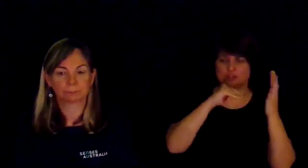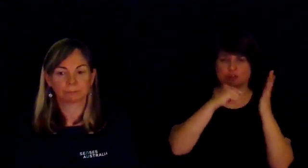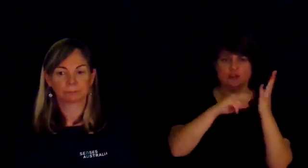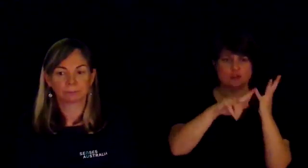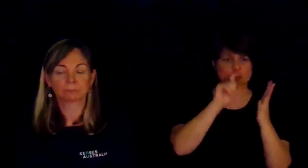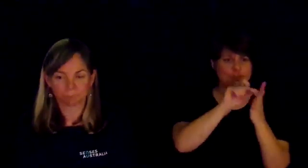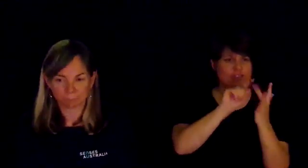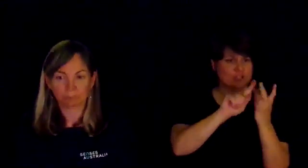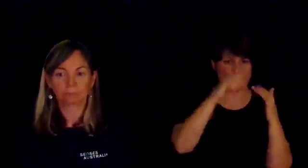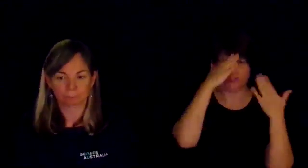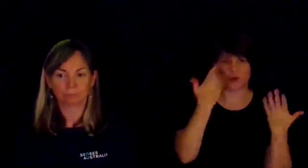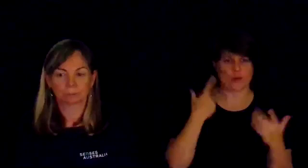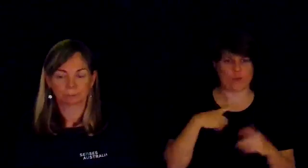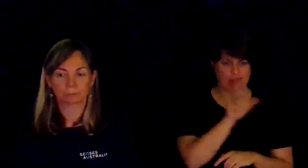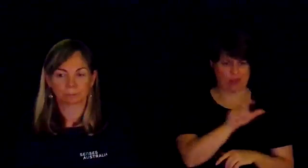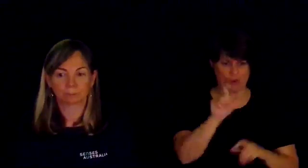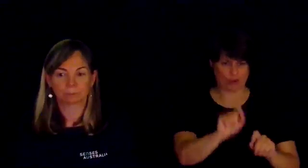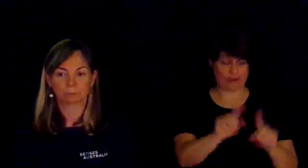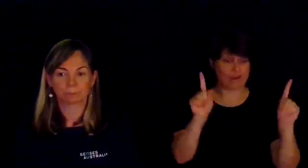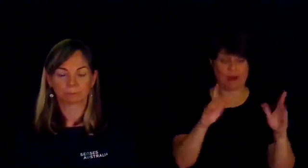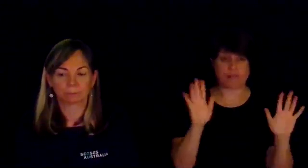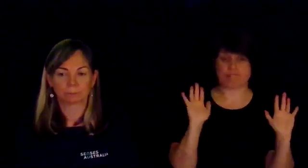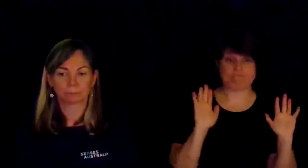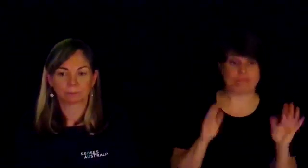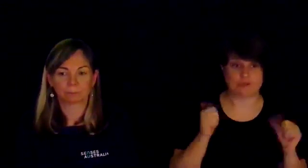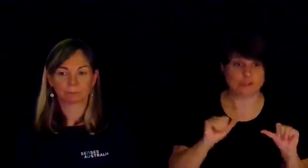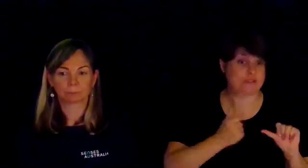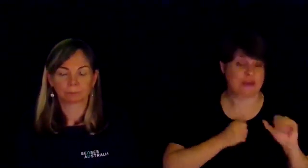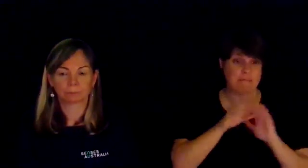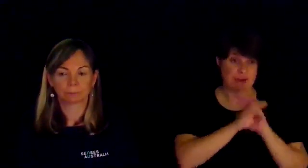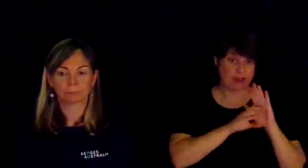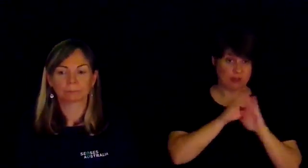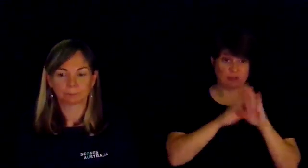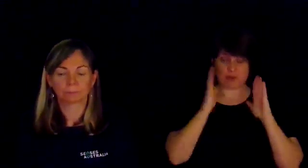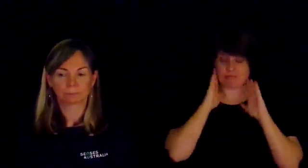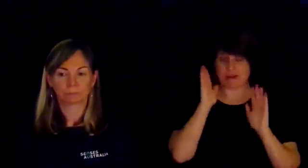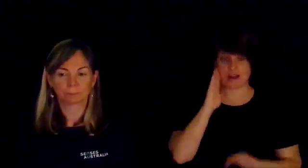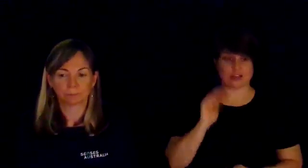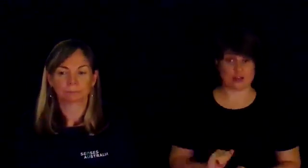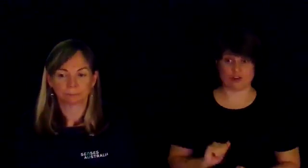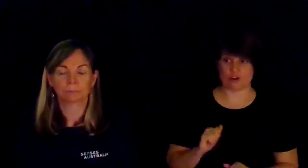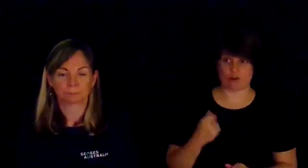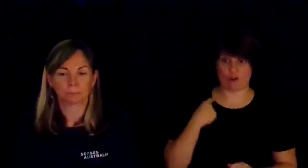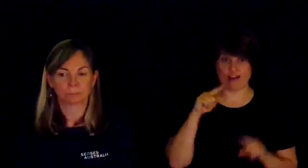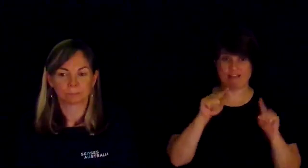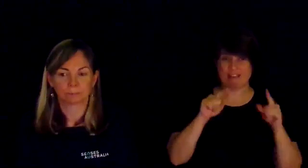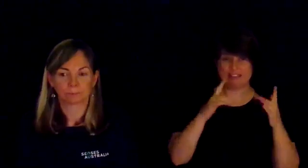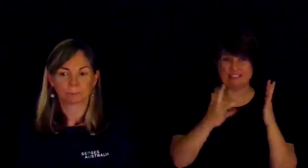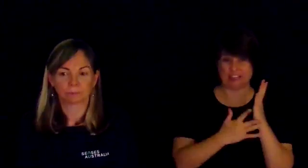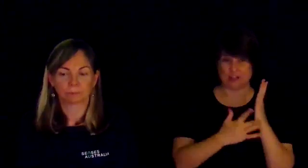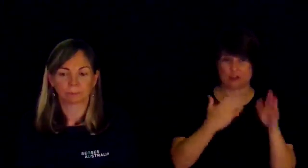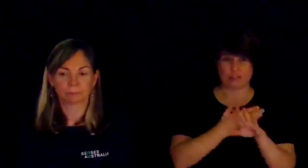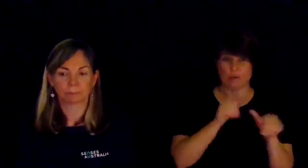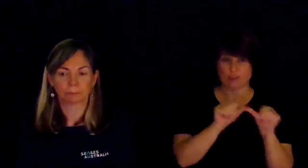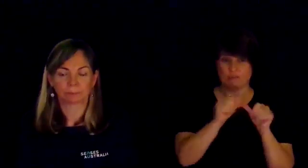program on the computer, but it seems to prefer to work on the tablet, the Android tablet. Yeah, the question